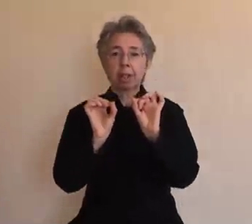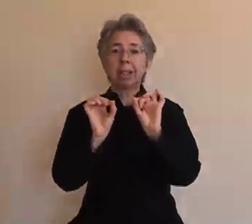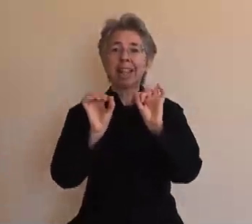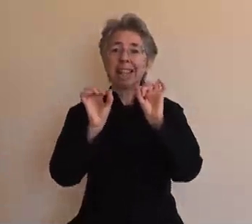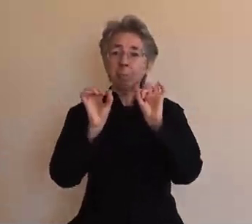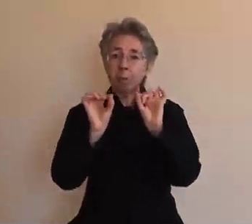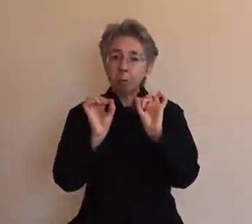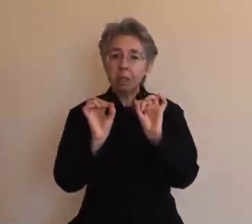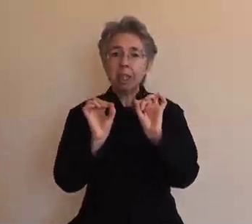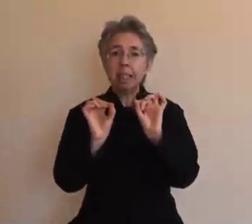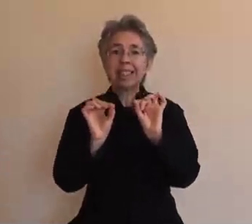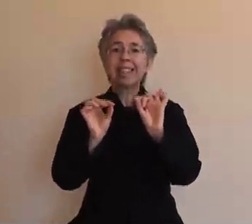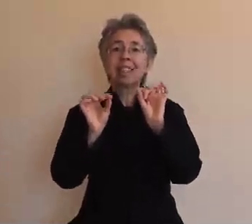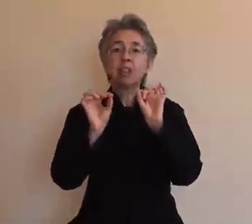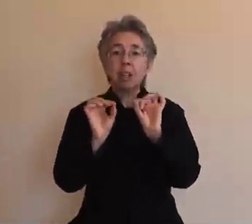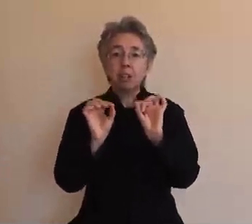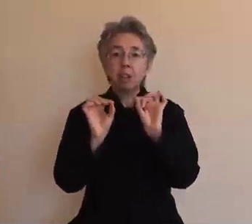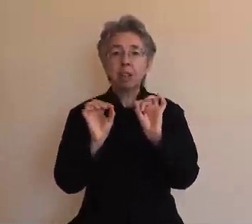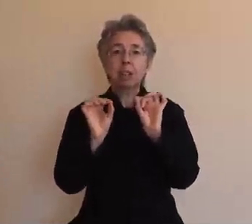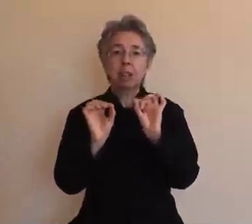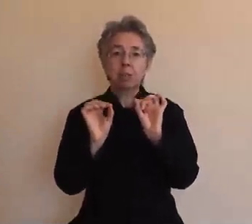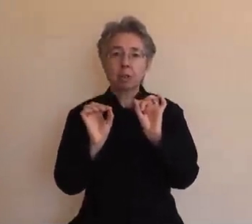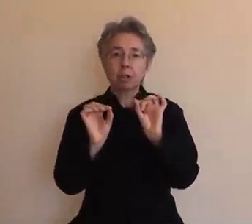and experiencing its changing nature.